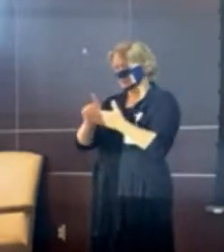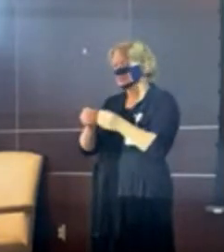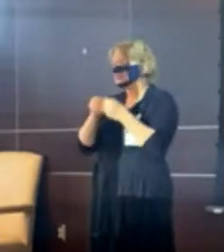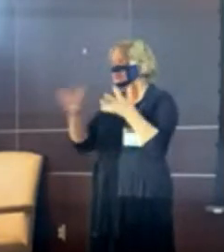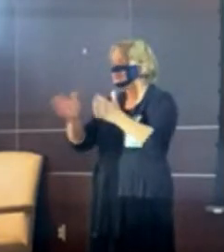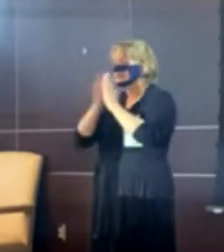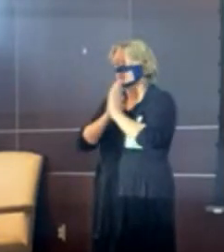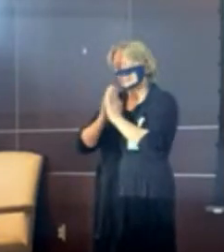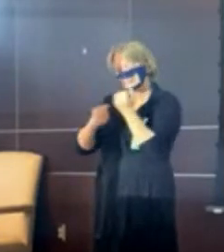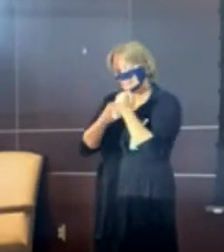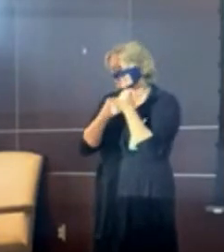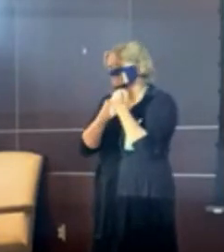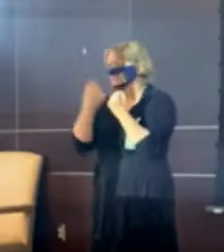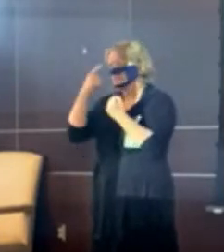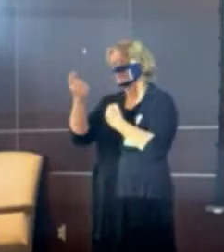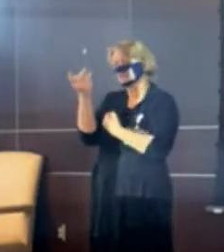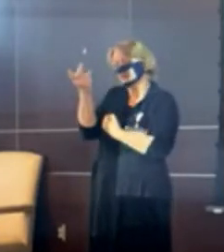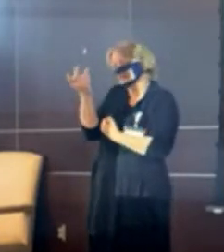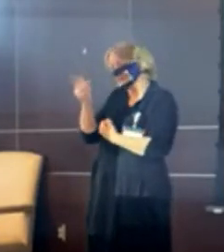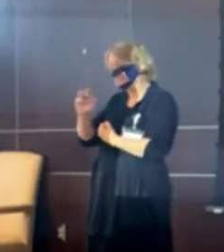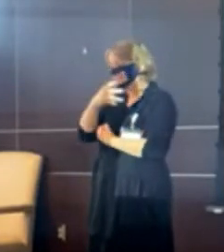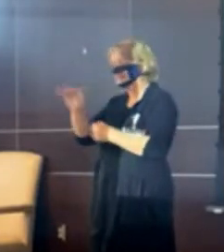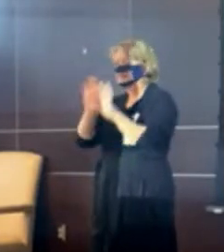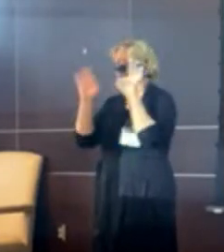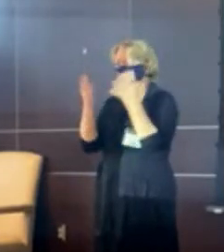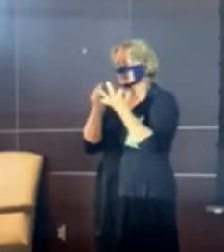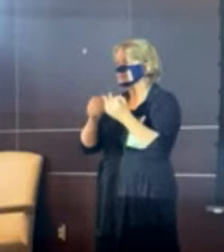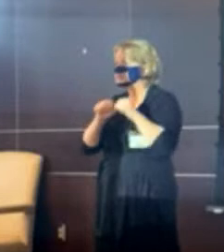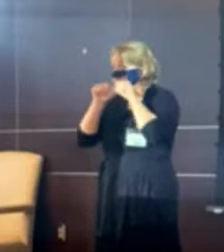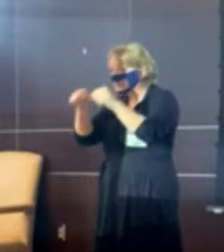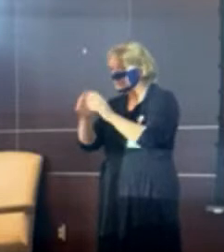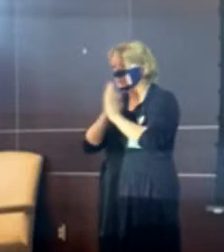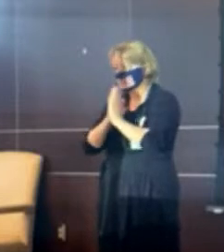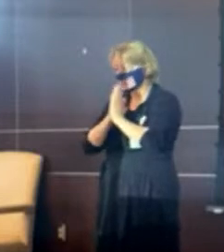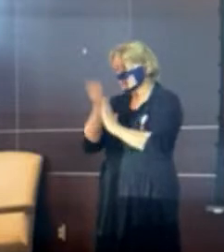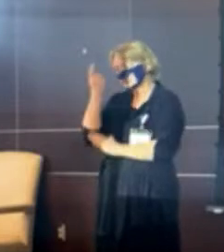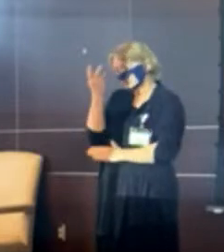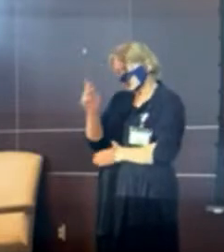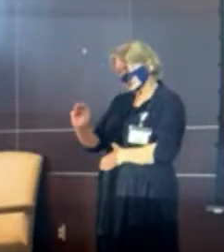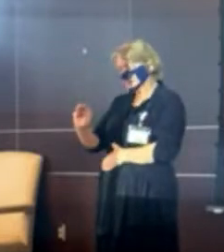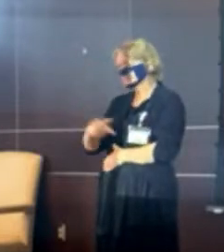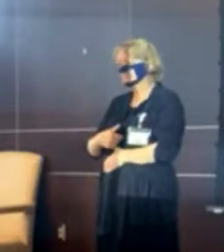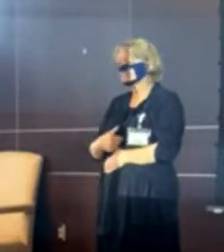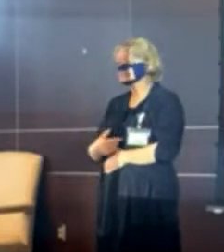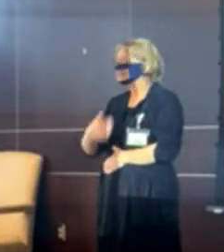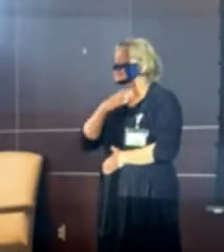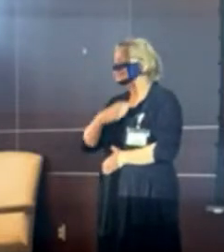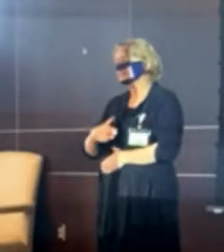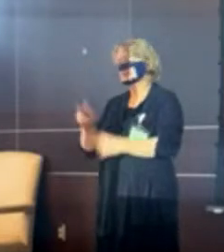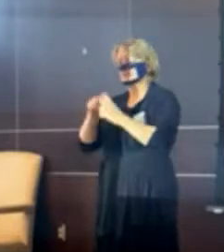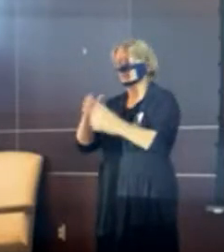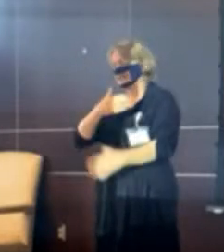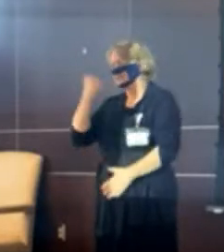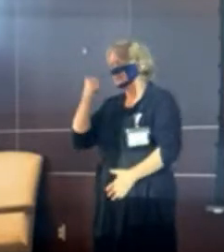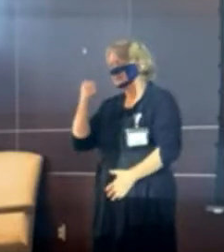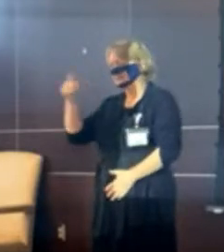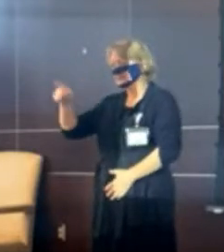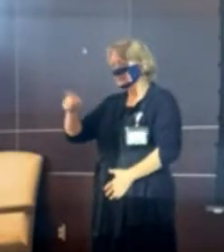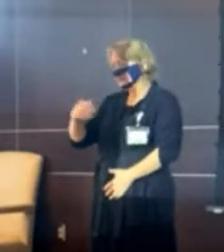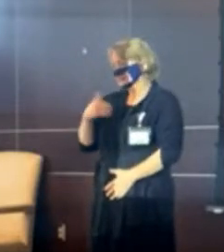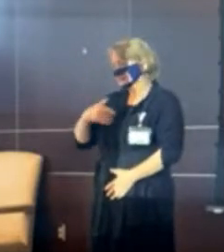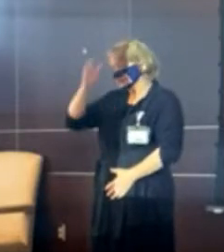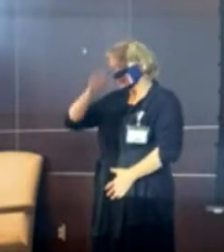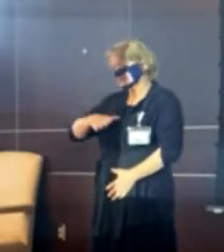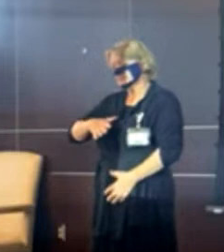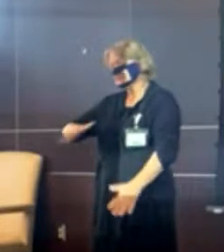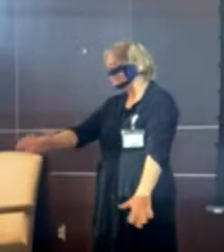and support for he and his family. We continue to pray for them, and just wish the very best. This young man was very, very sick for a